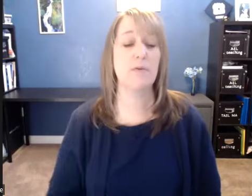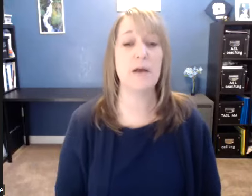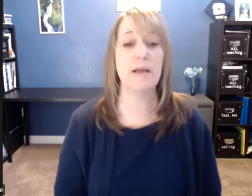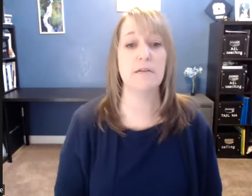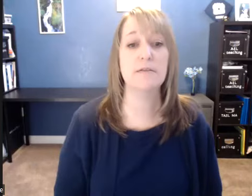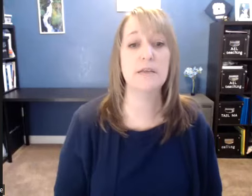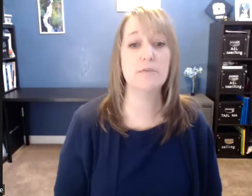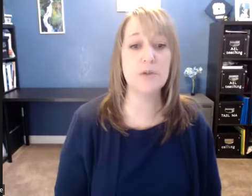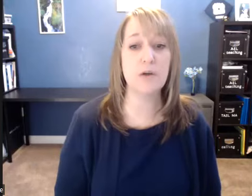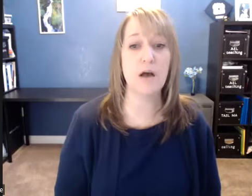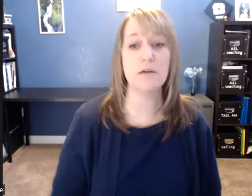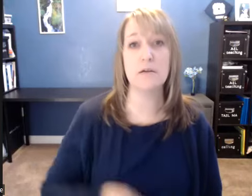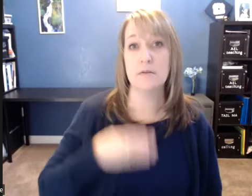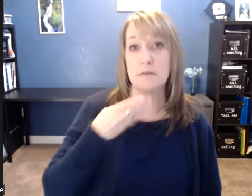for white collar, then blue collar.